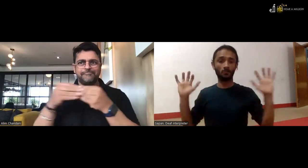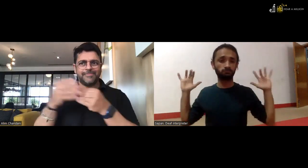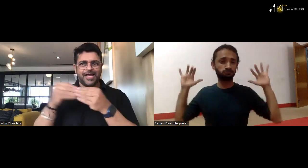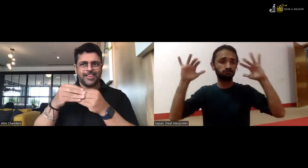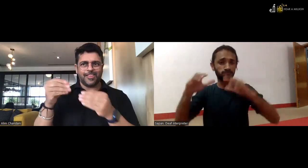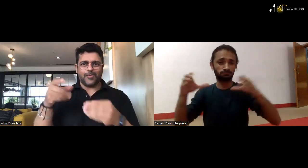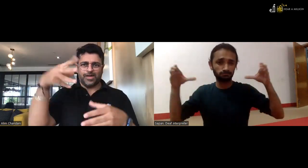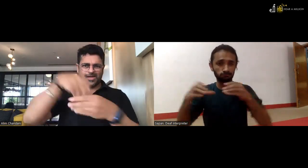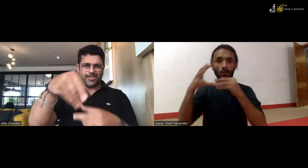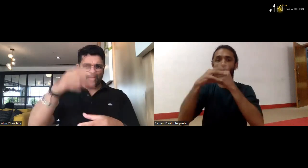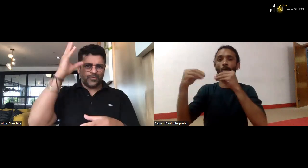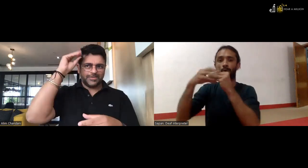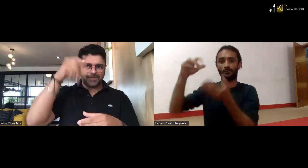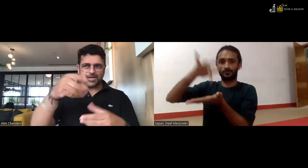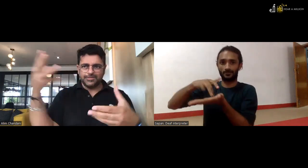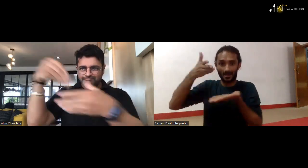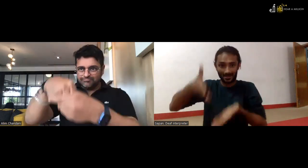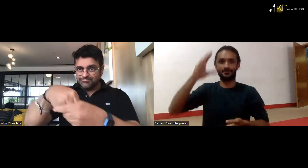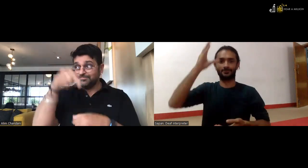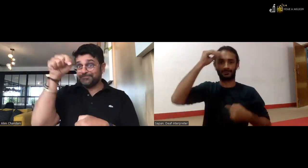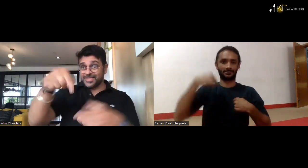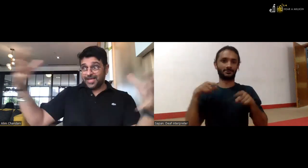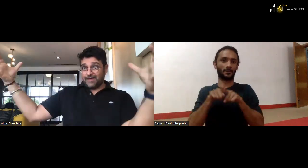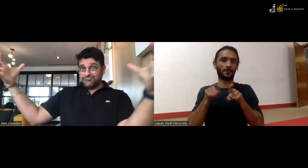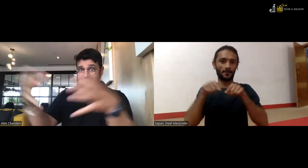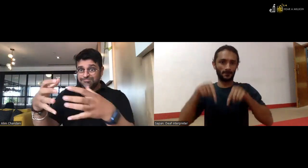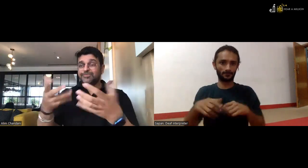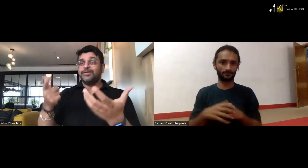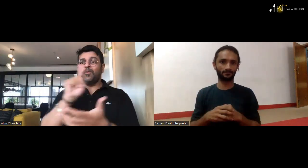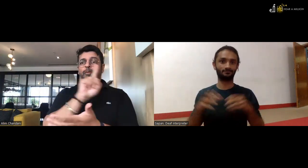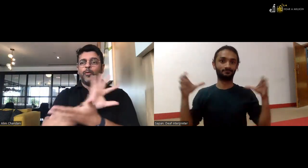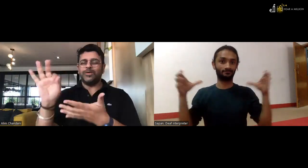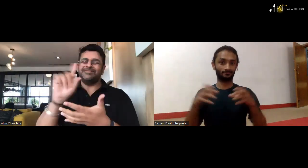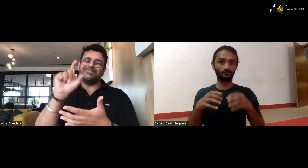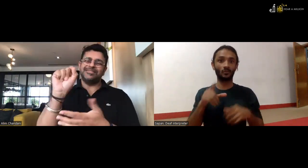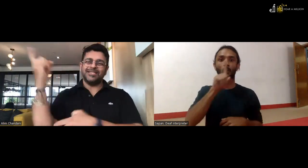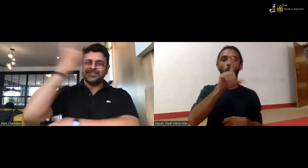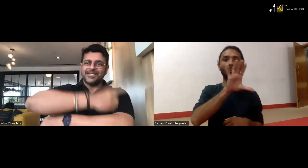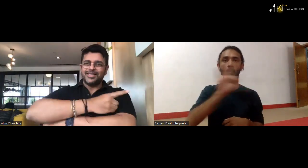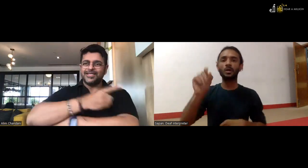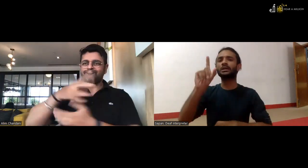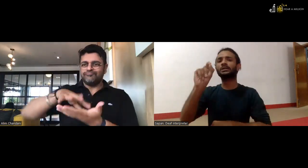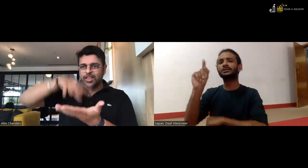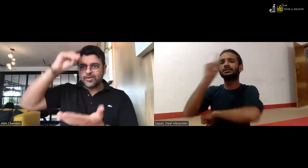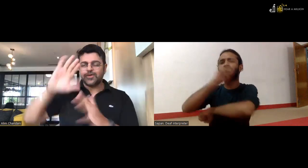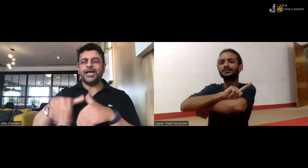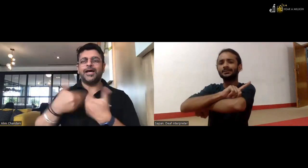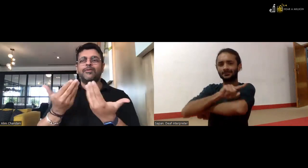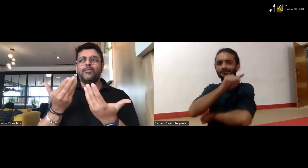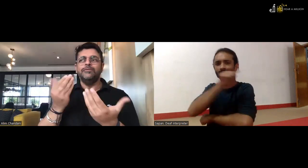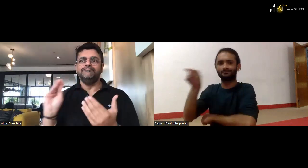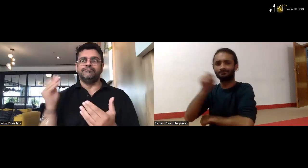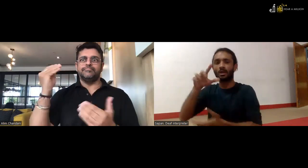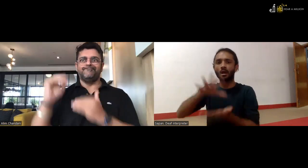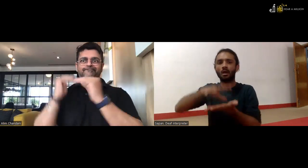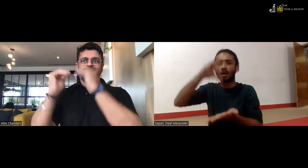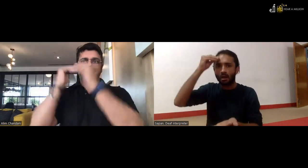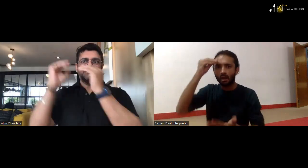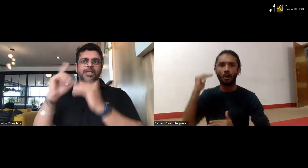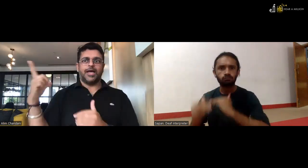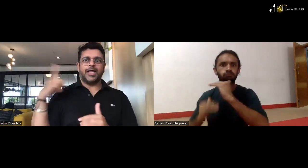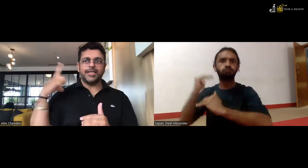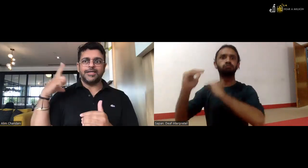38 people together in Bangalore, and including Sapan. So this is going to be a full 10-day learning experience